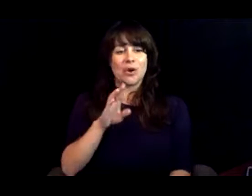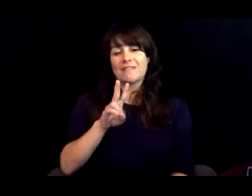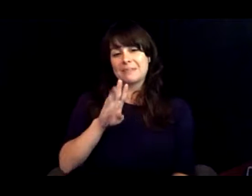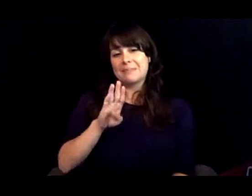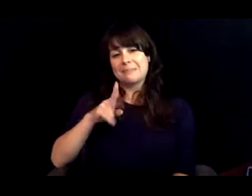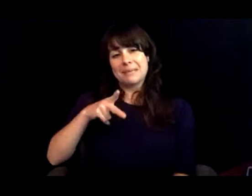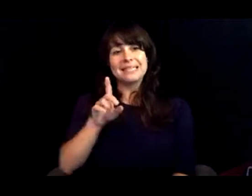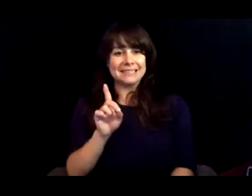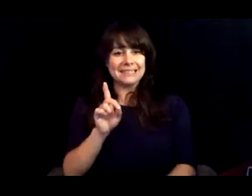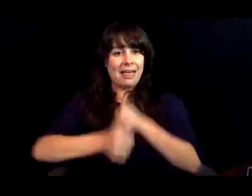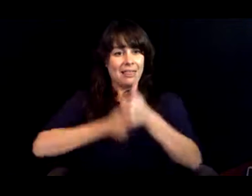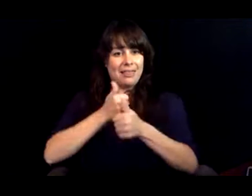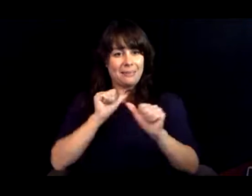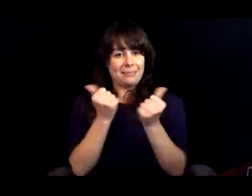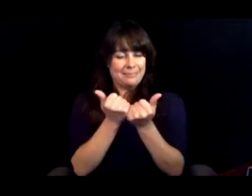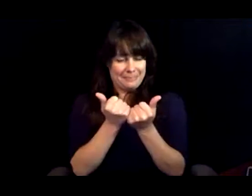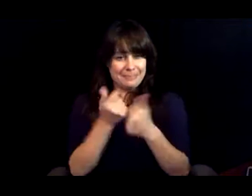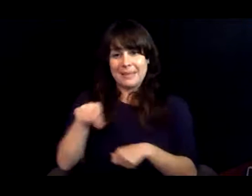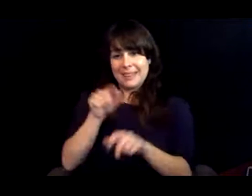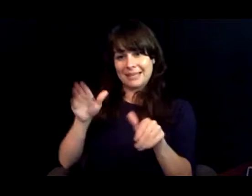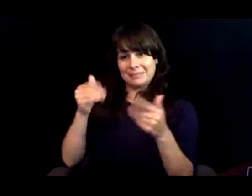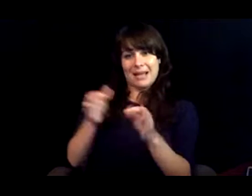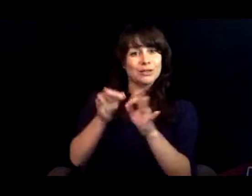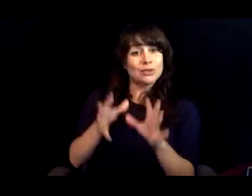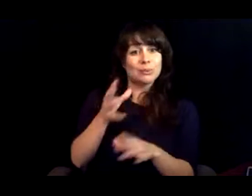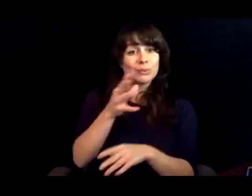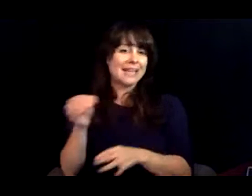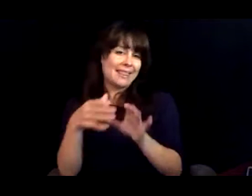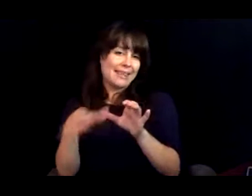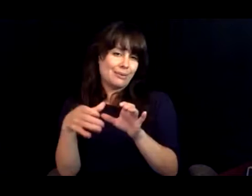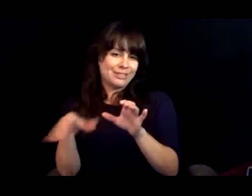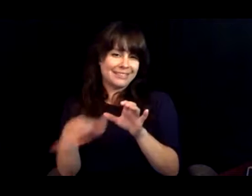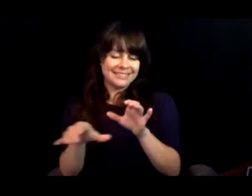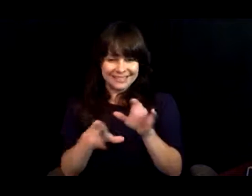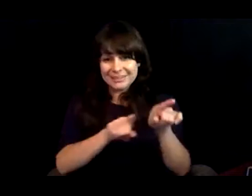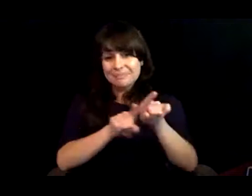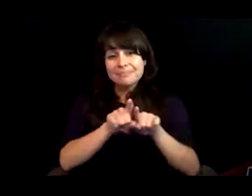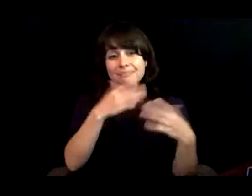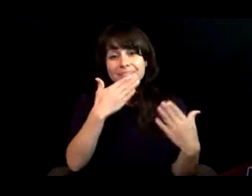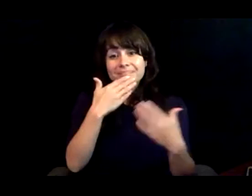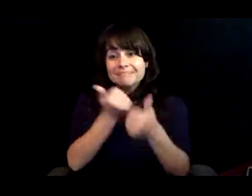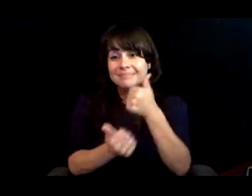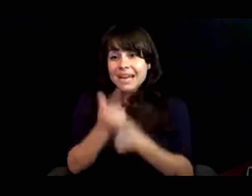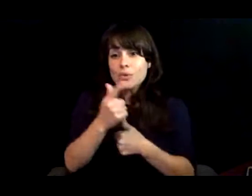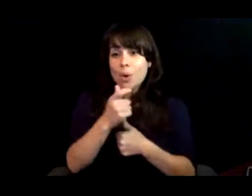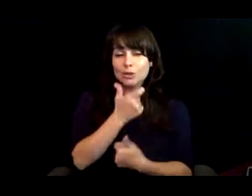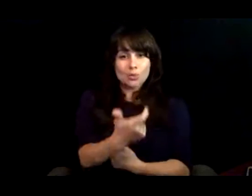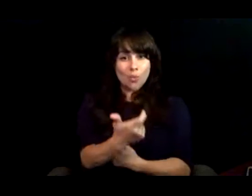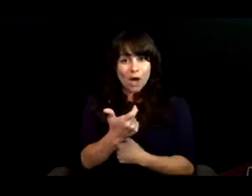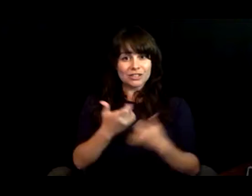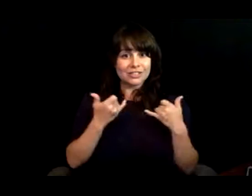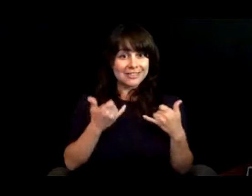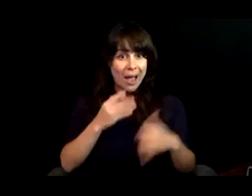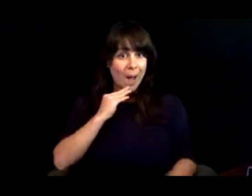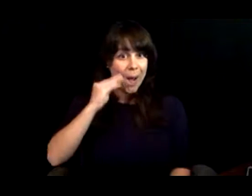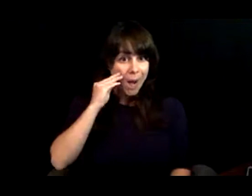supplying the interpreters and the captioner. Also, a thank you to each and every one of you watching live now or watching it